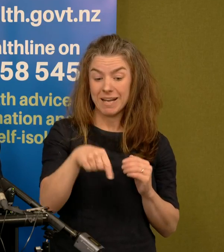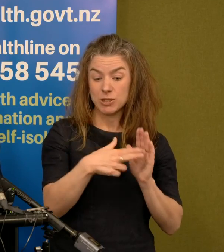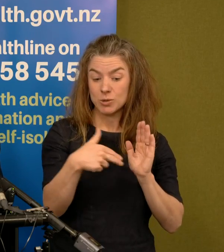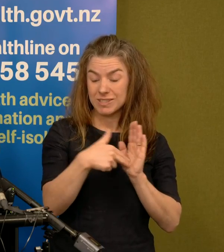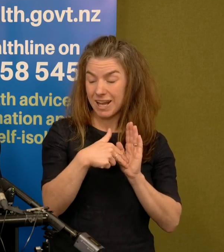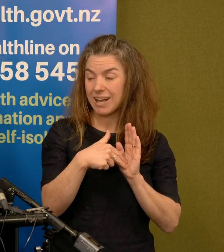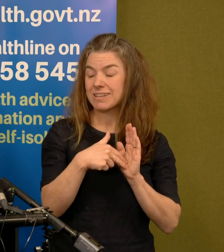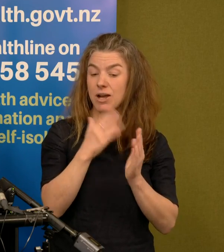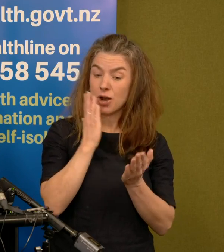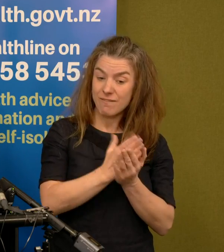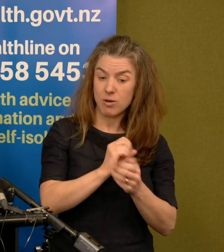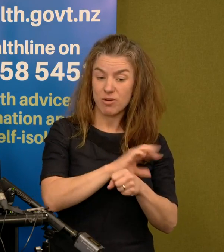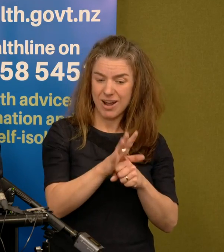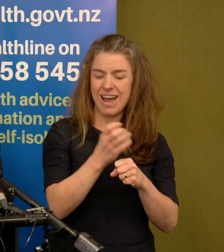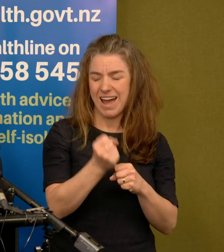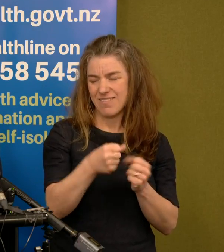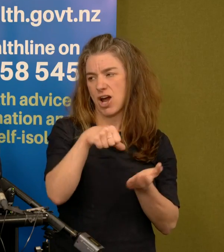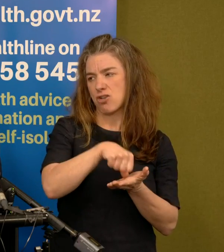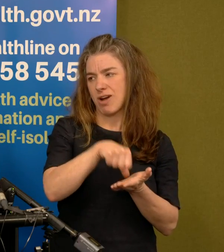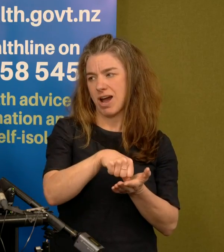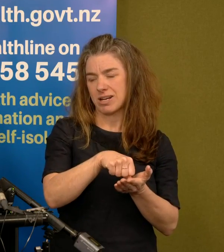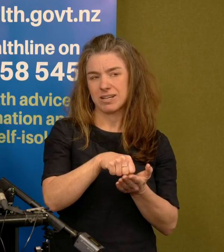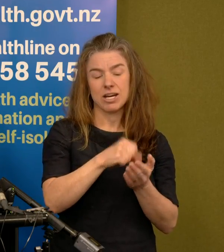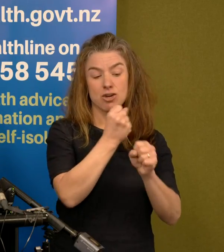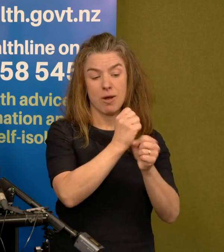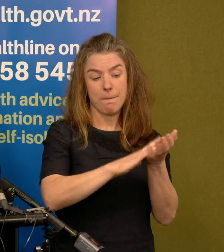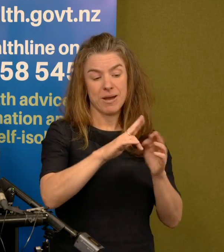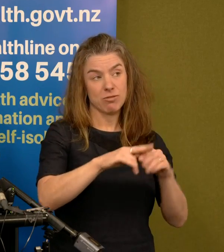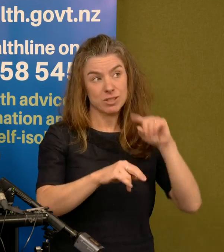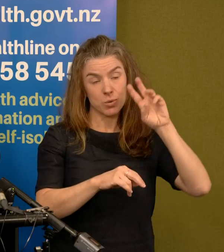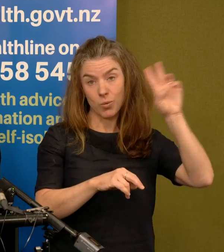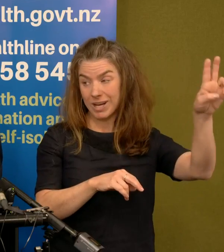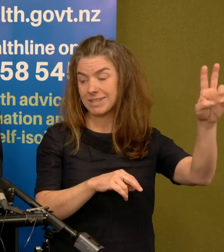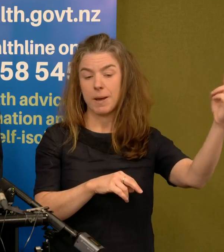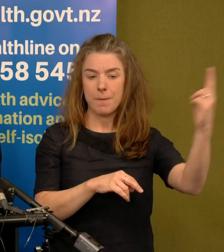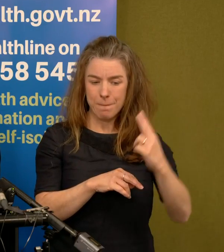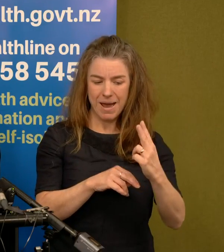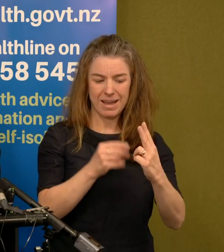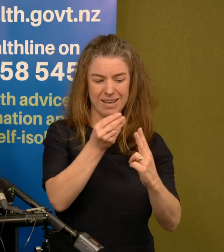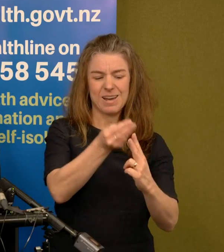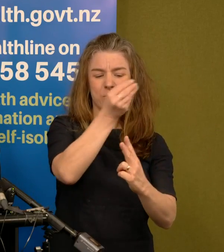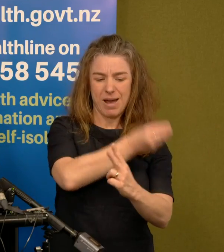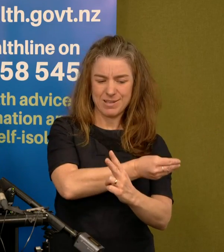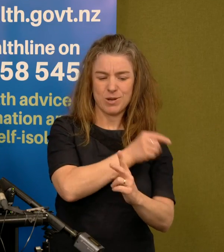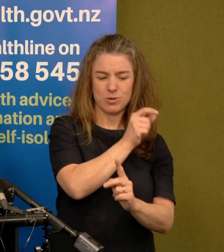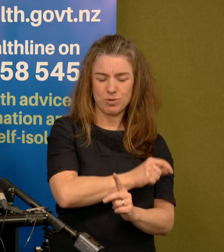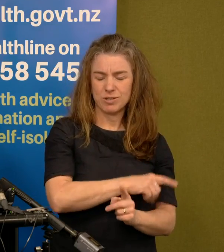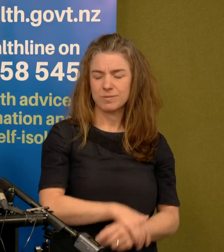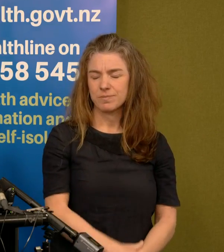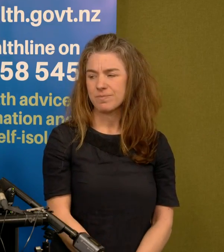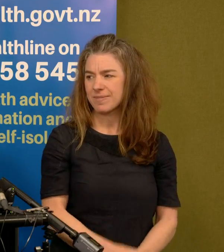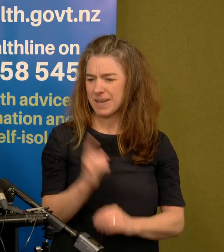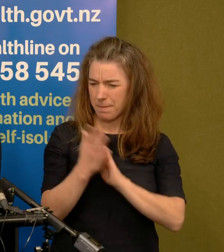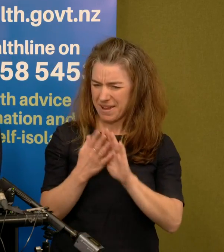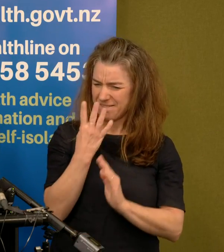involve travel to Iran. So they've come back, they're living in the same household, and so there's been transmission from one family member to another. Would that not make it